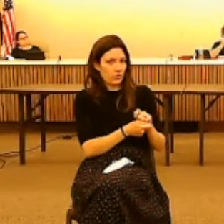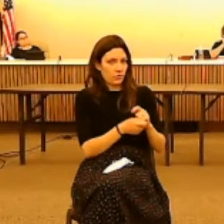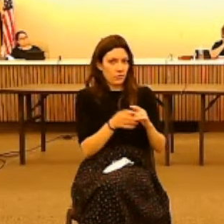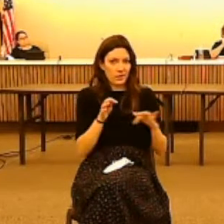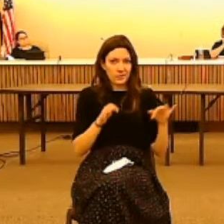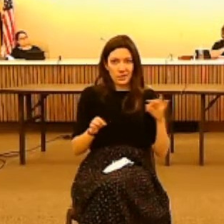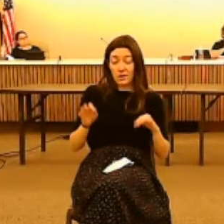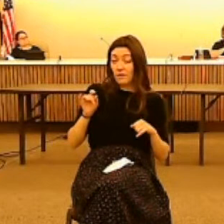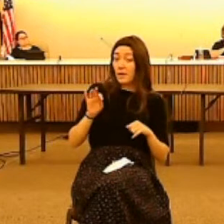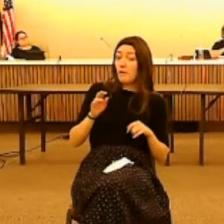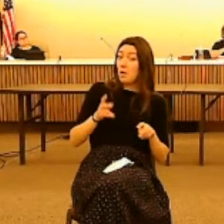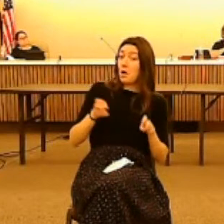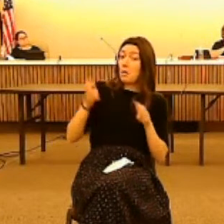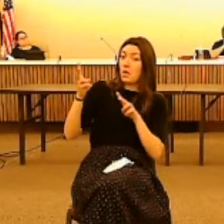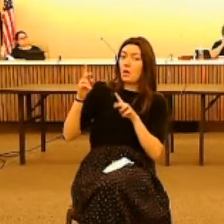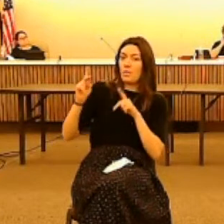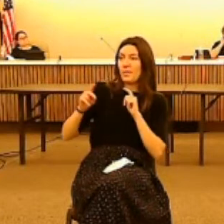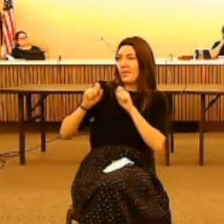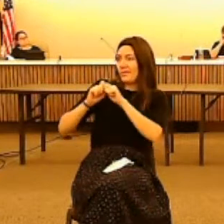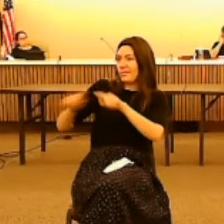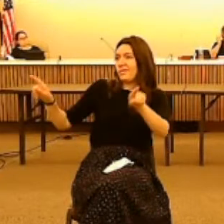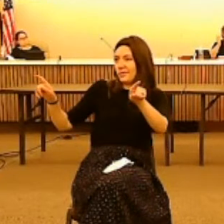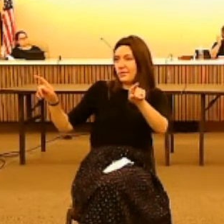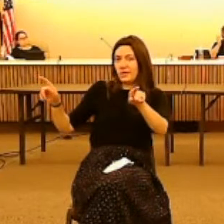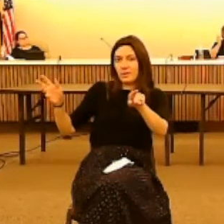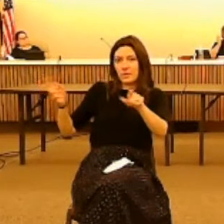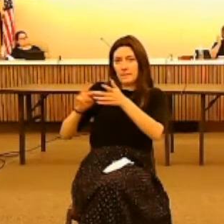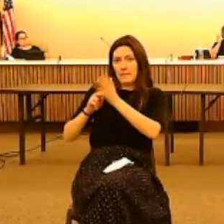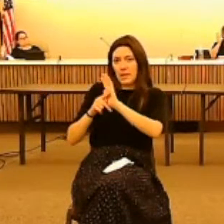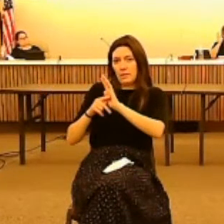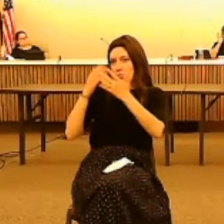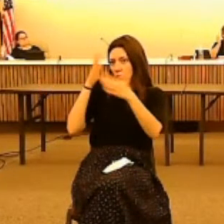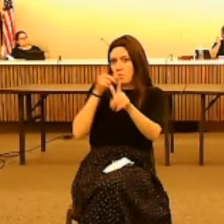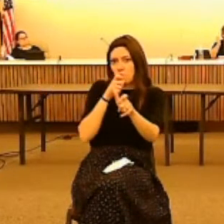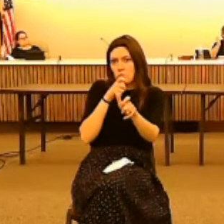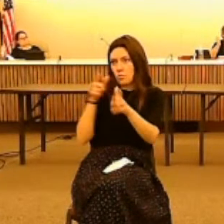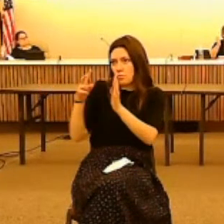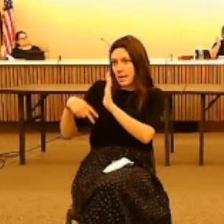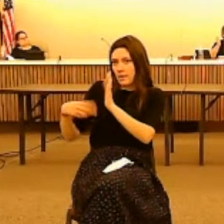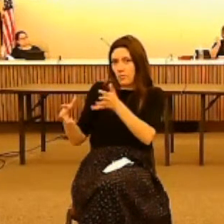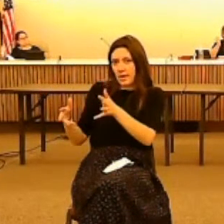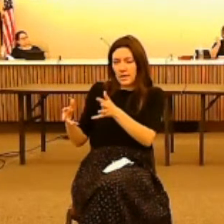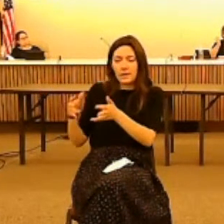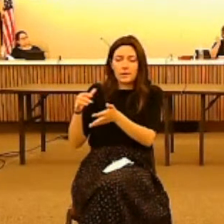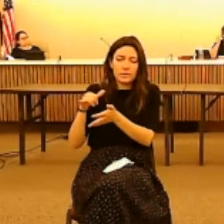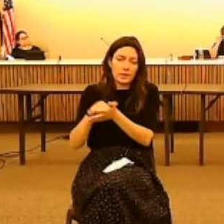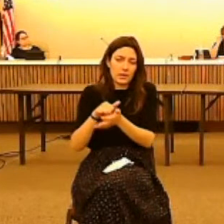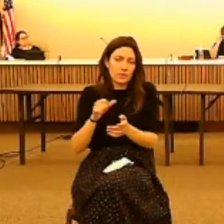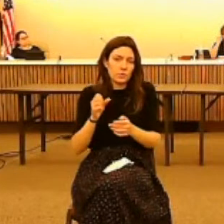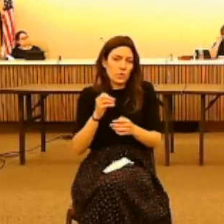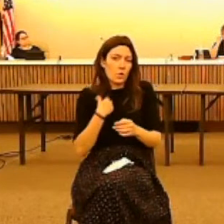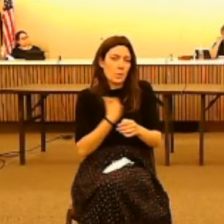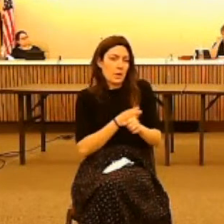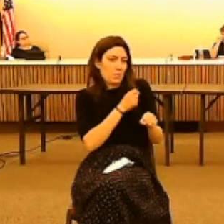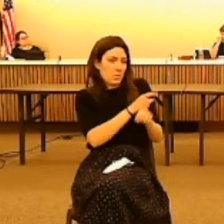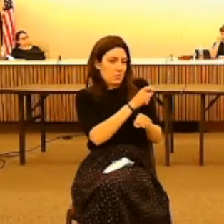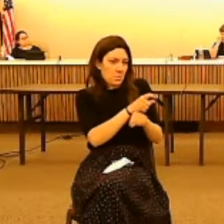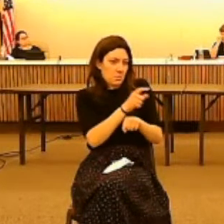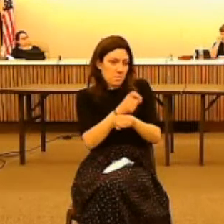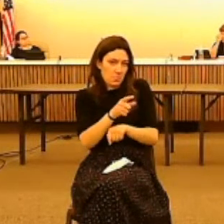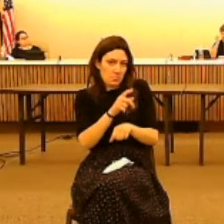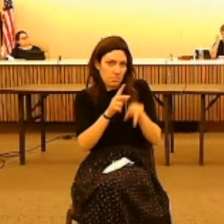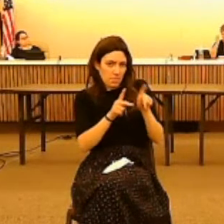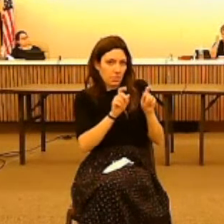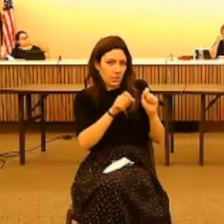want to rule one or the other out, we'll just notify all respondents, we're only interested in a sale, or we're only interested in